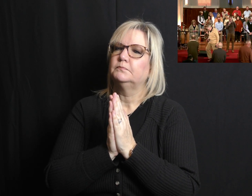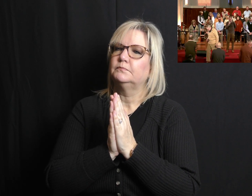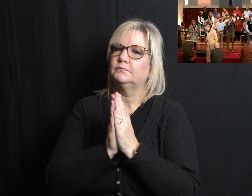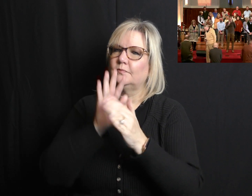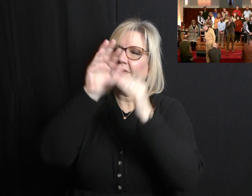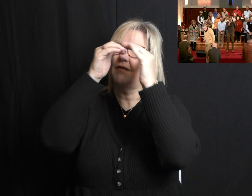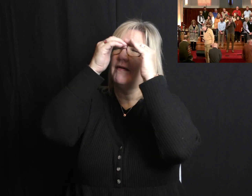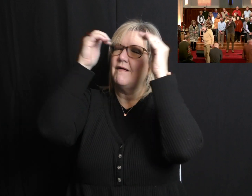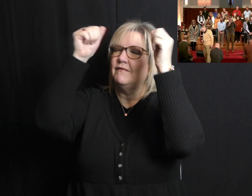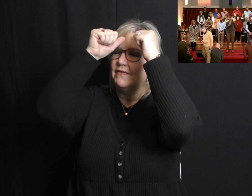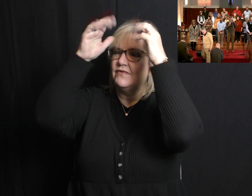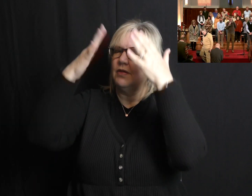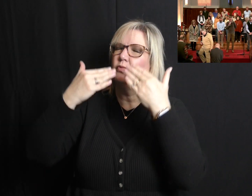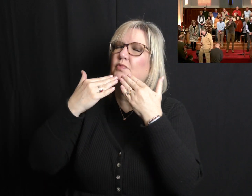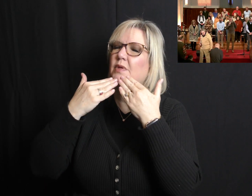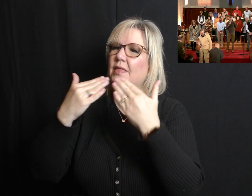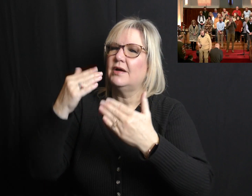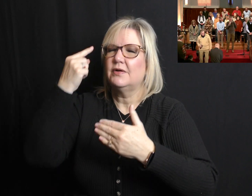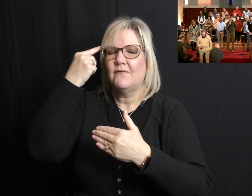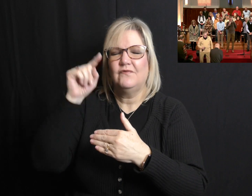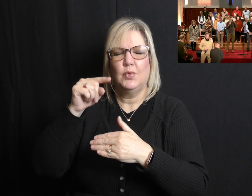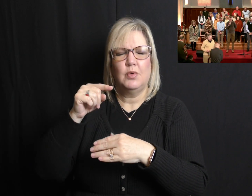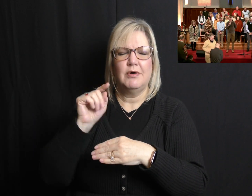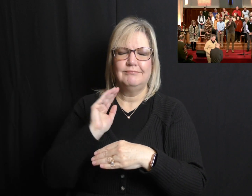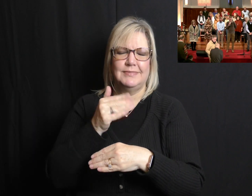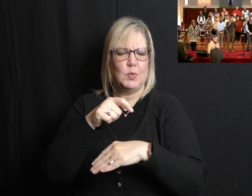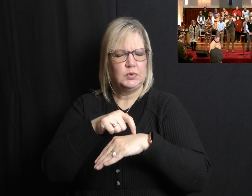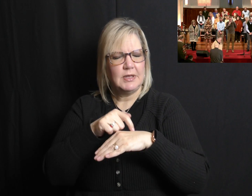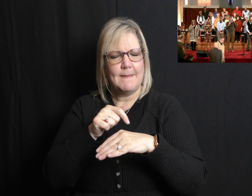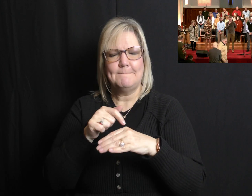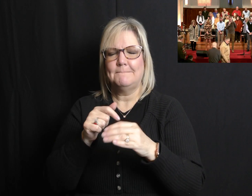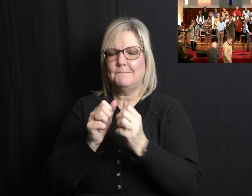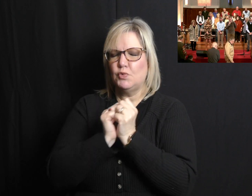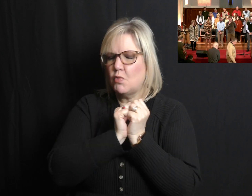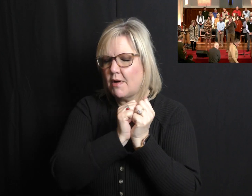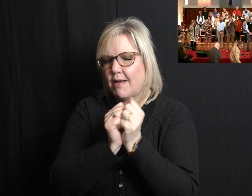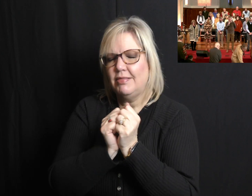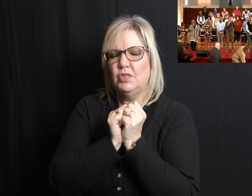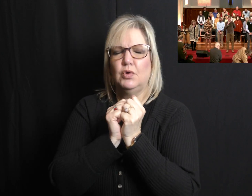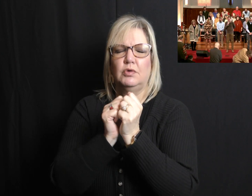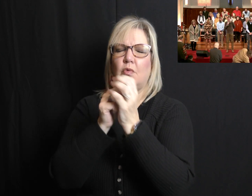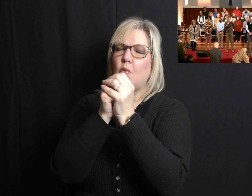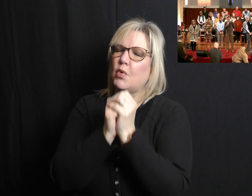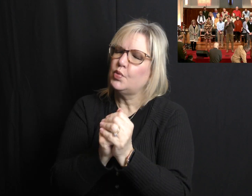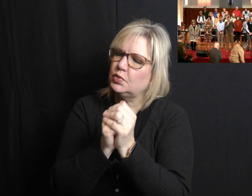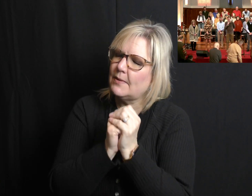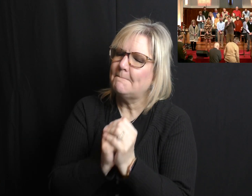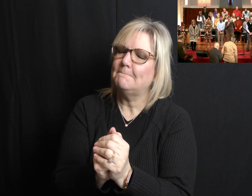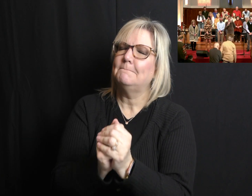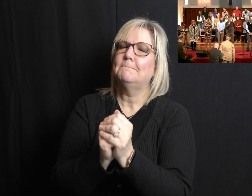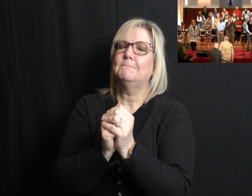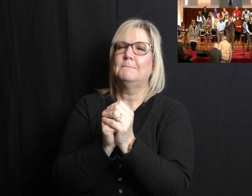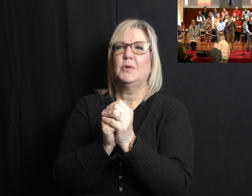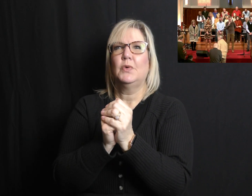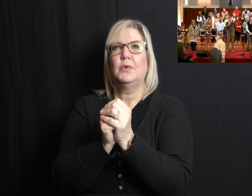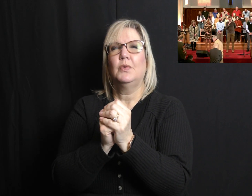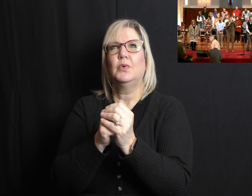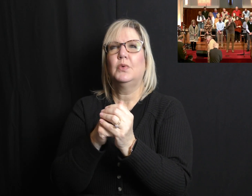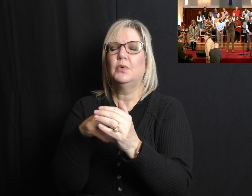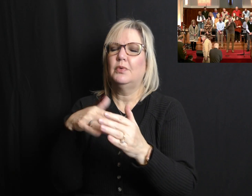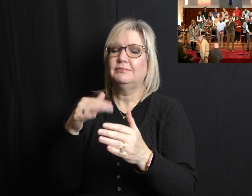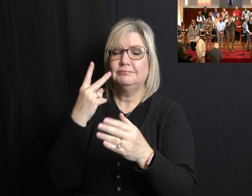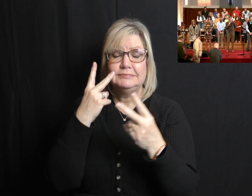Heavenly Father, we just thank you for a time together, a time to worship, a time to see friends, and you've blessed us so much in